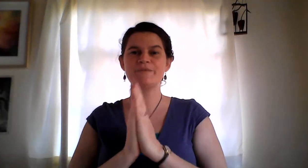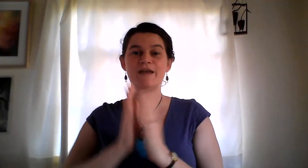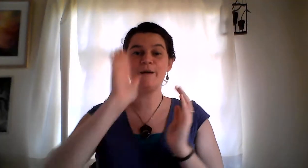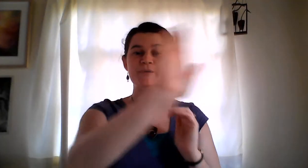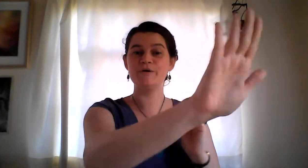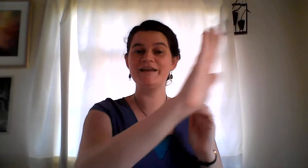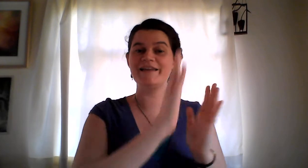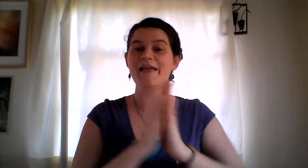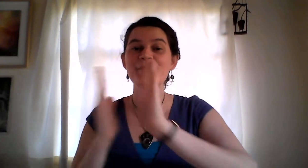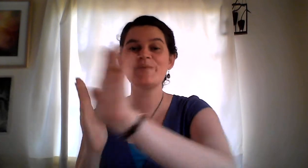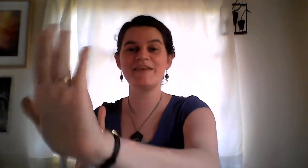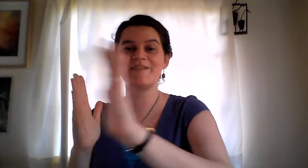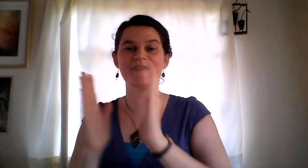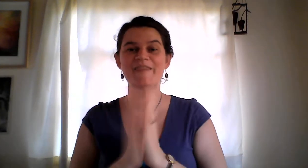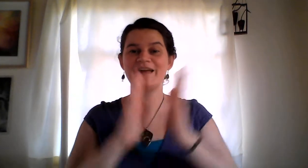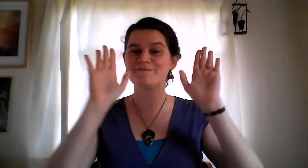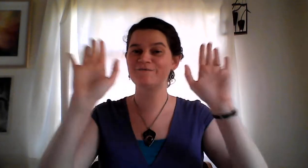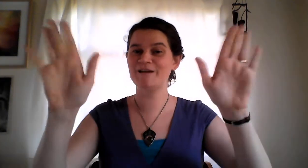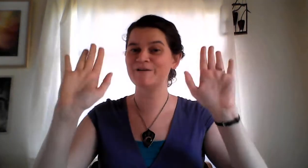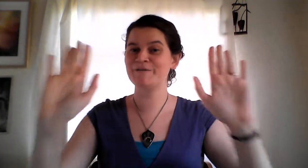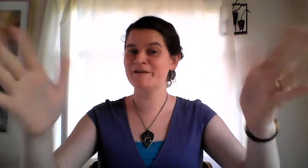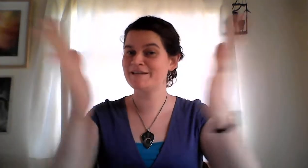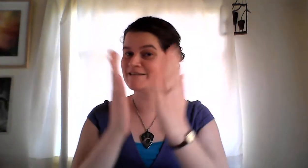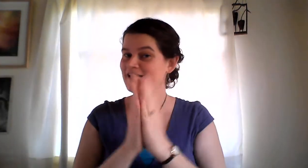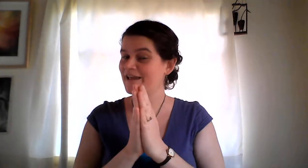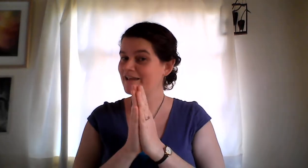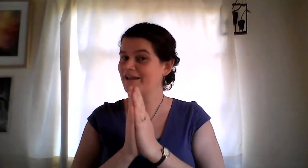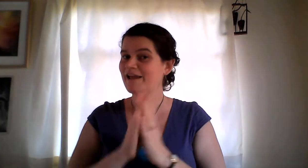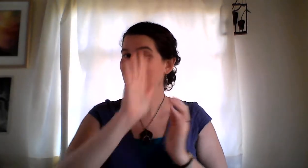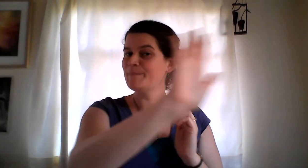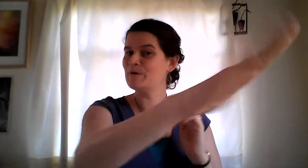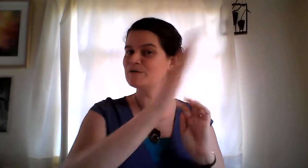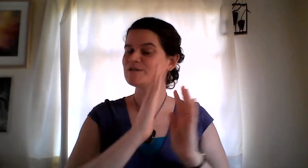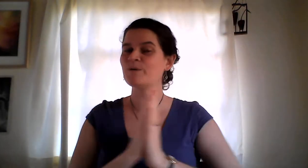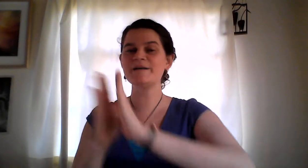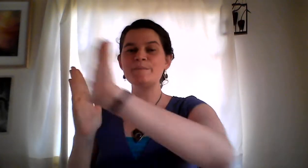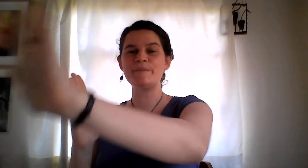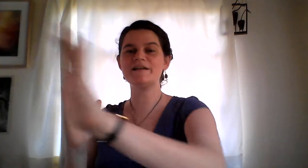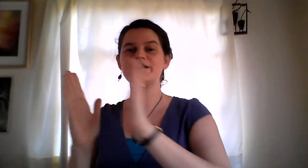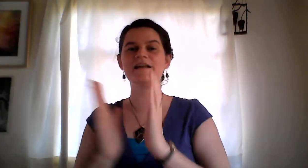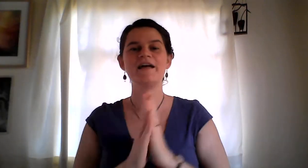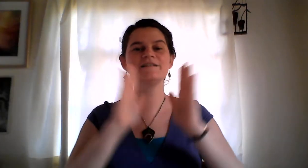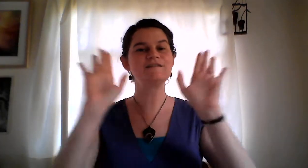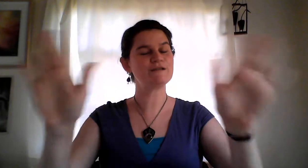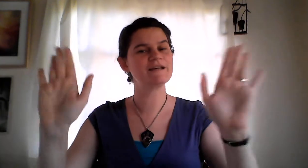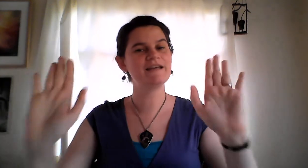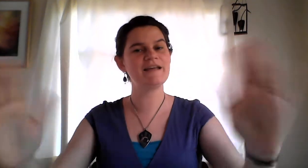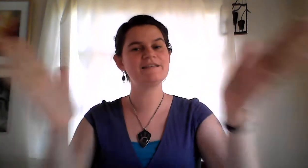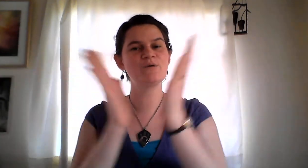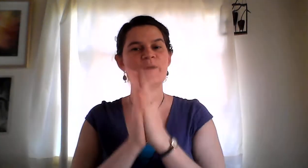A boy came in that very day, he bought one bun and took it away.